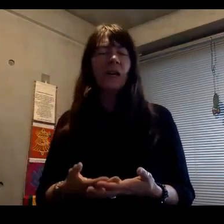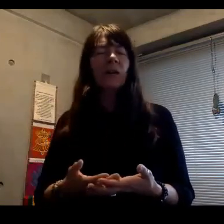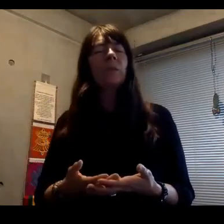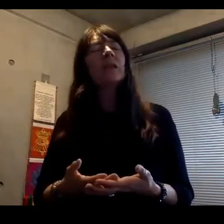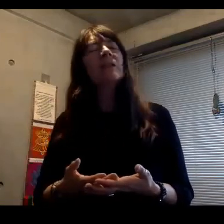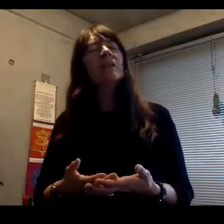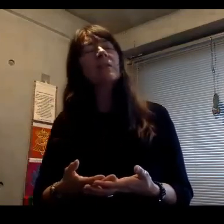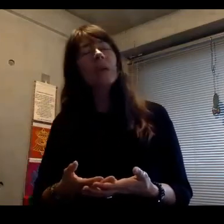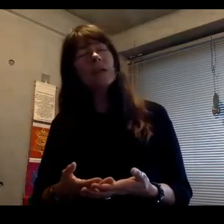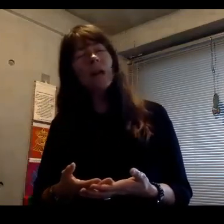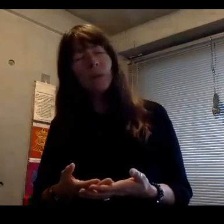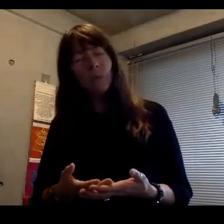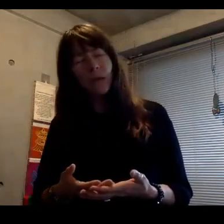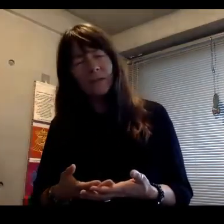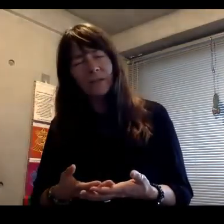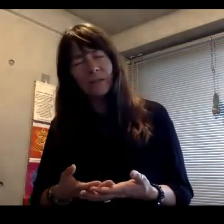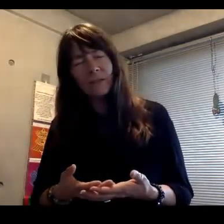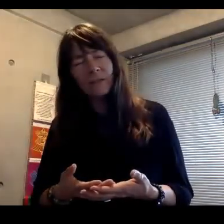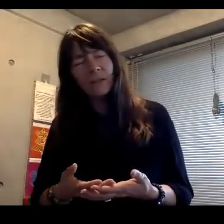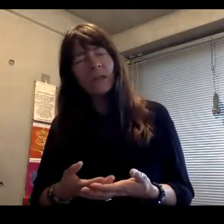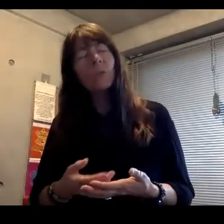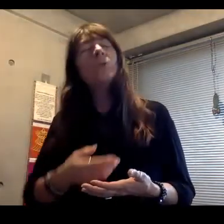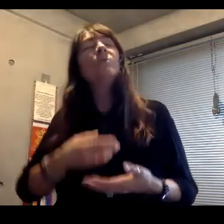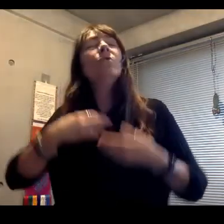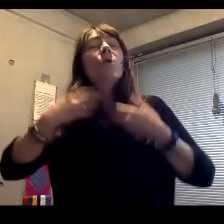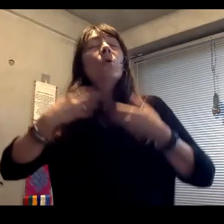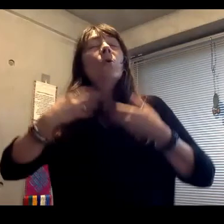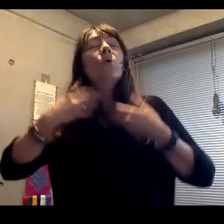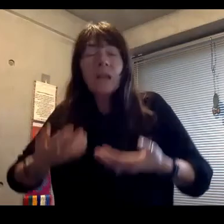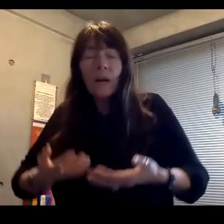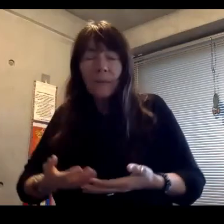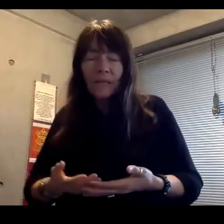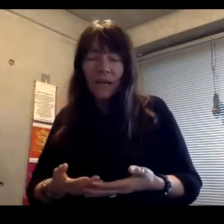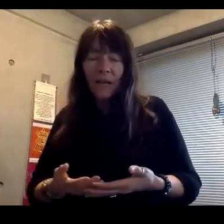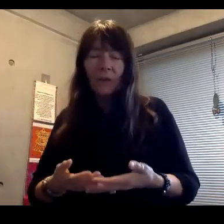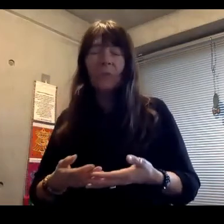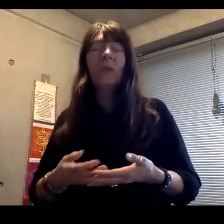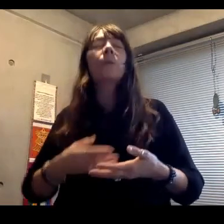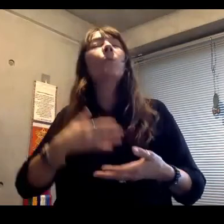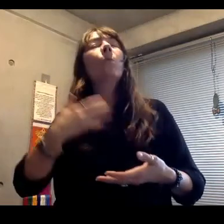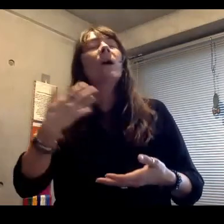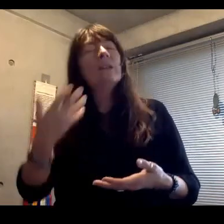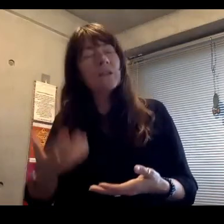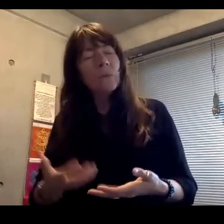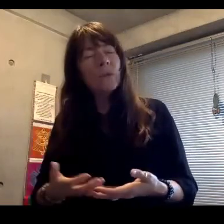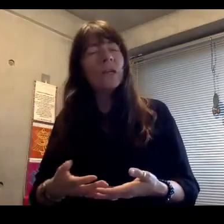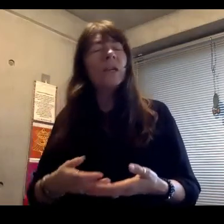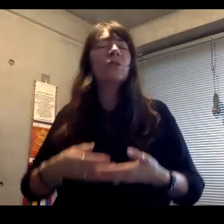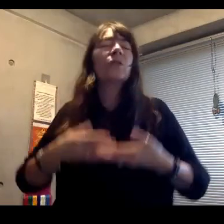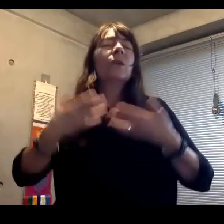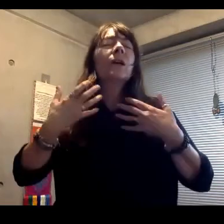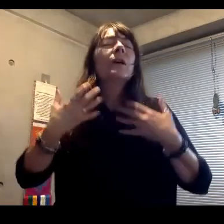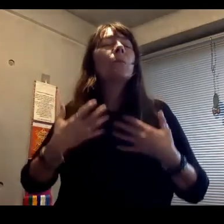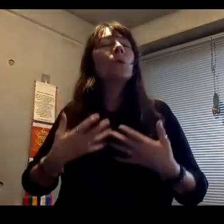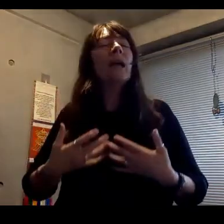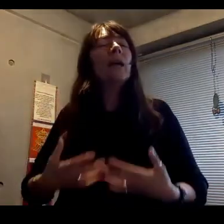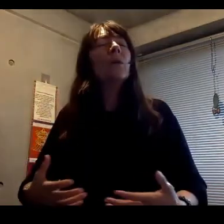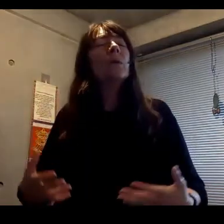of the time is spent otherwise. When you notice the coming down, the oneness with nature,